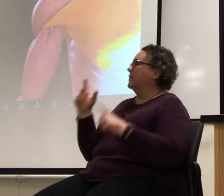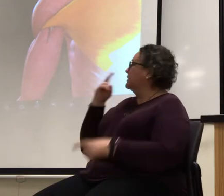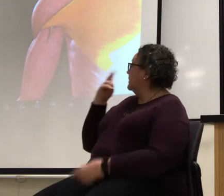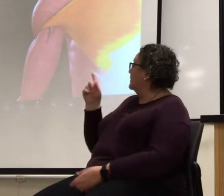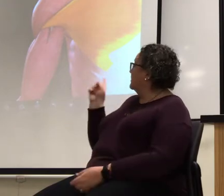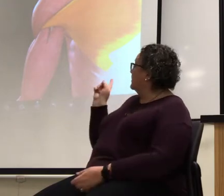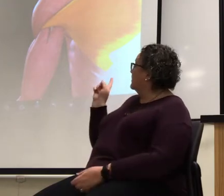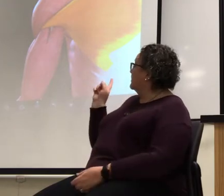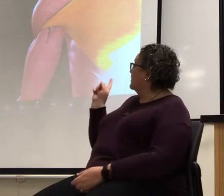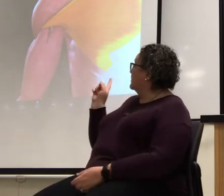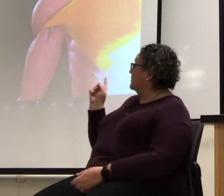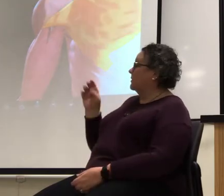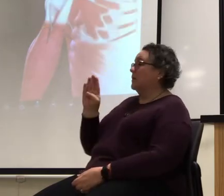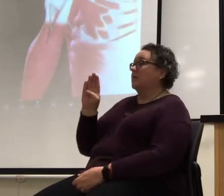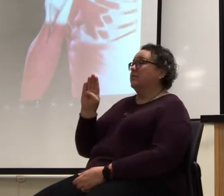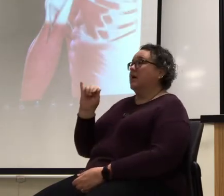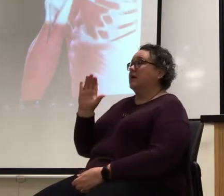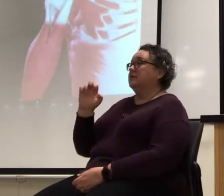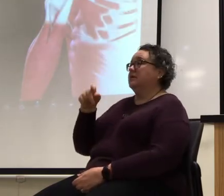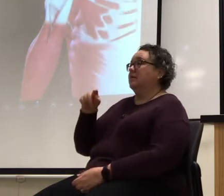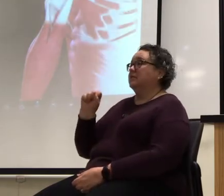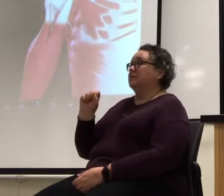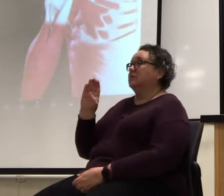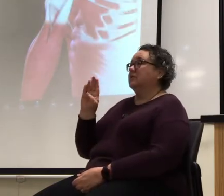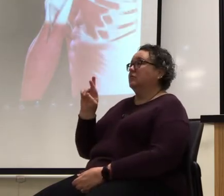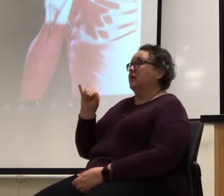There's biceps brachii. I'm gonna remove a layer.